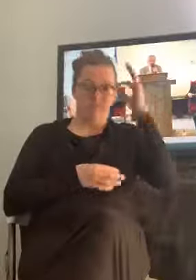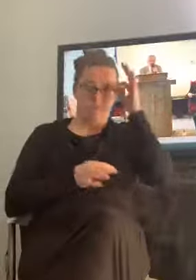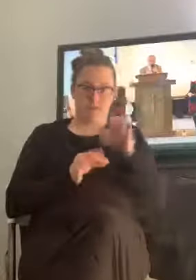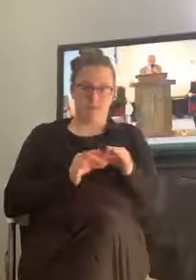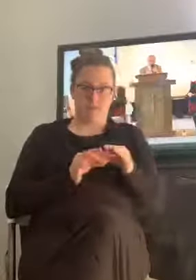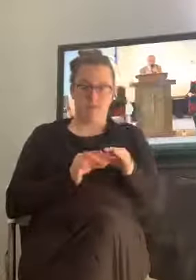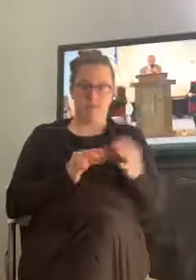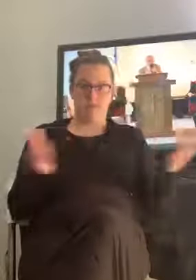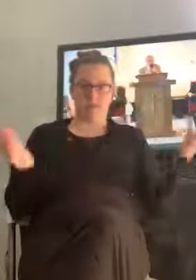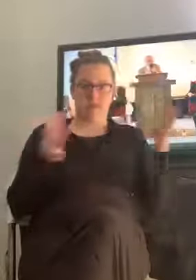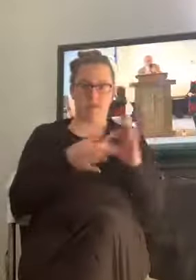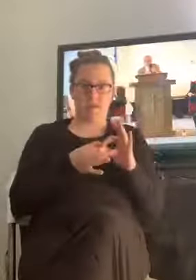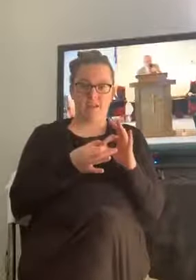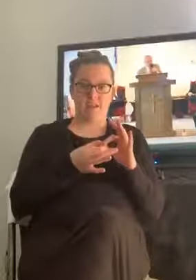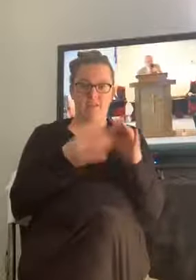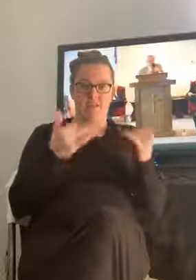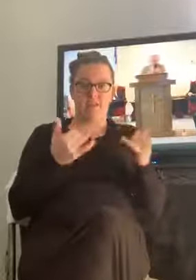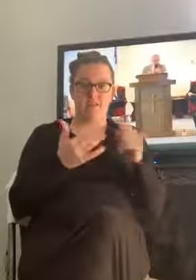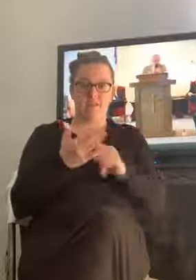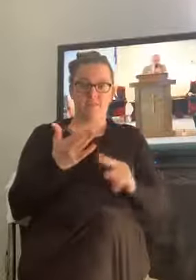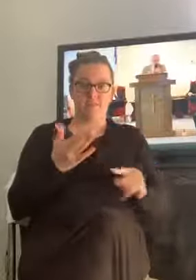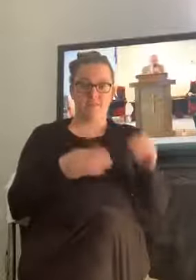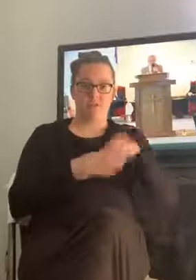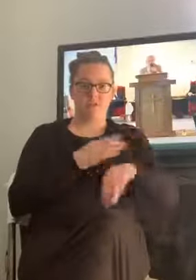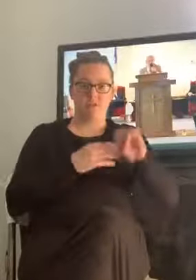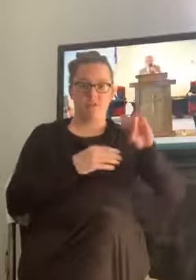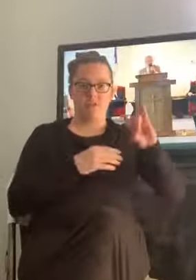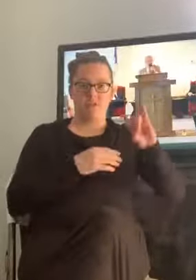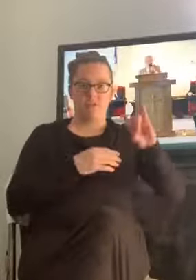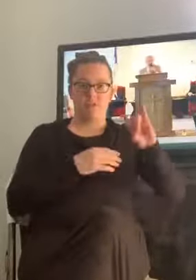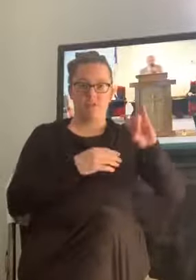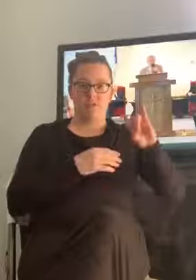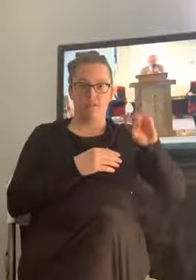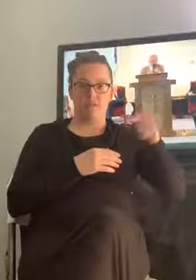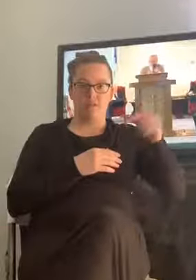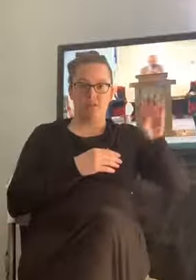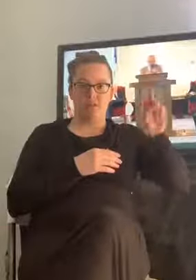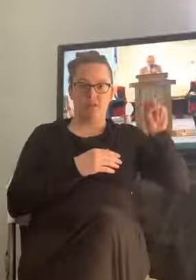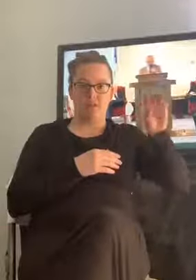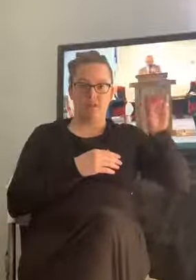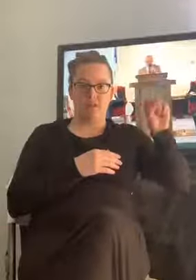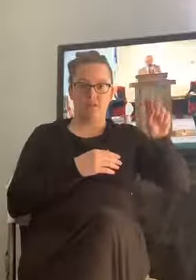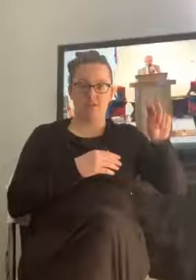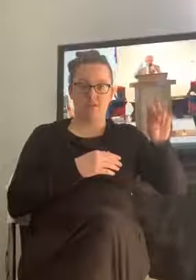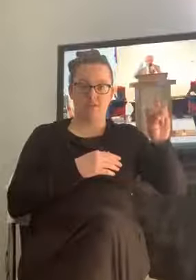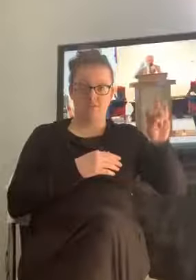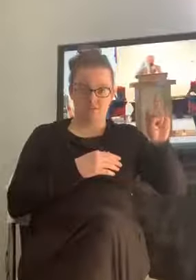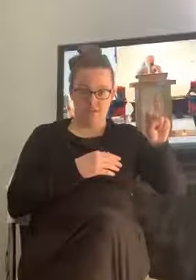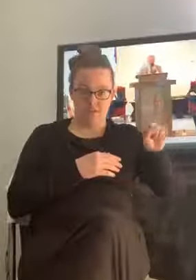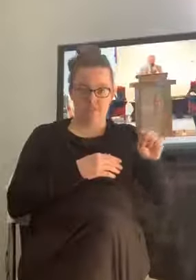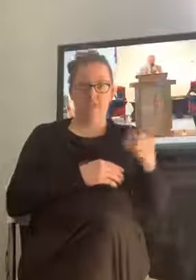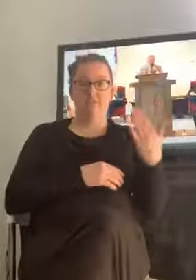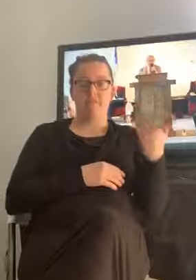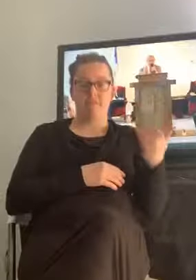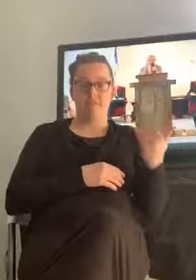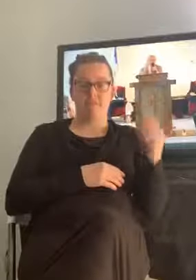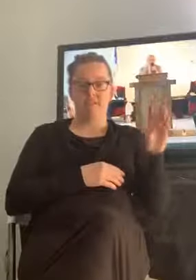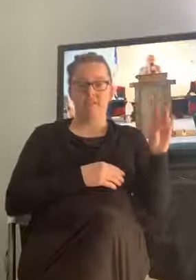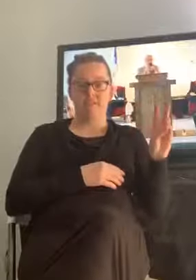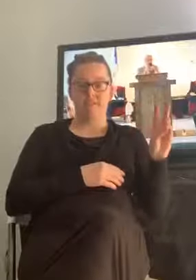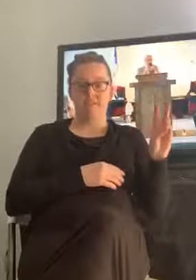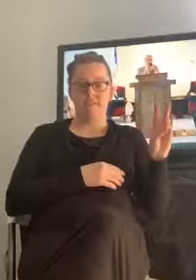this scripture in Genesis 15 and 6 to